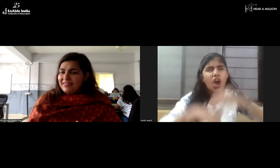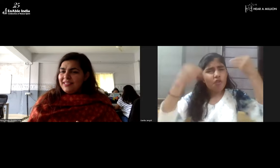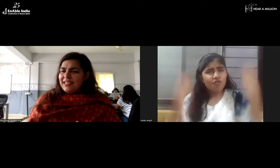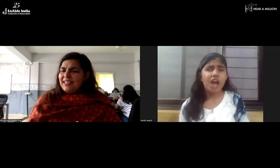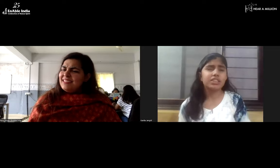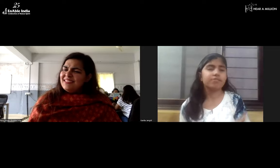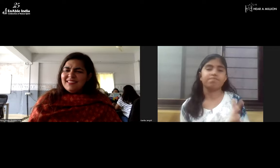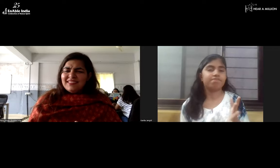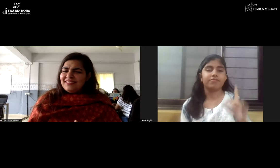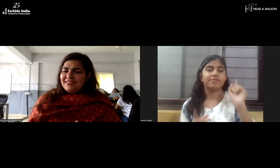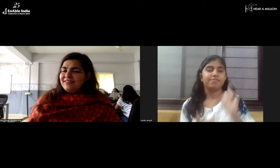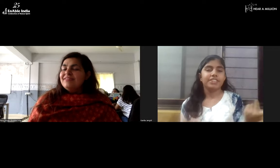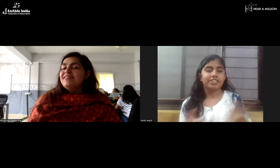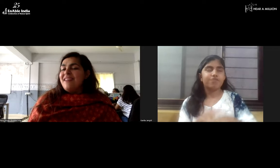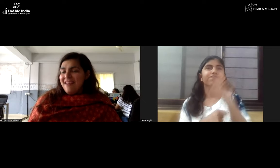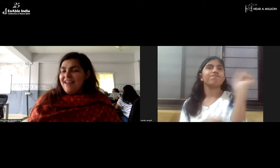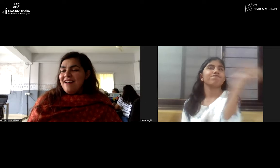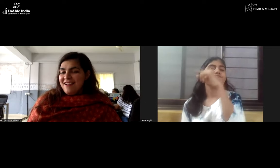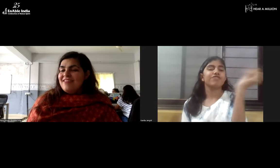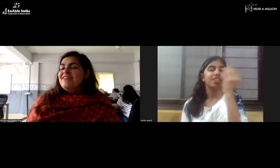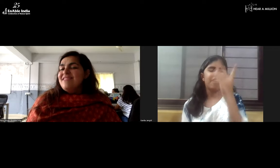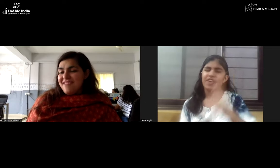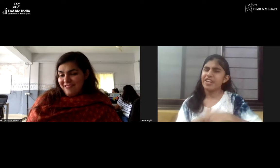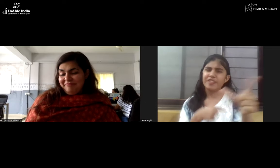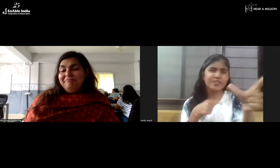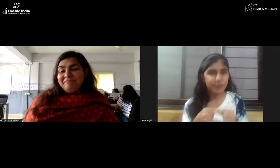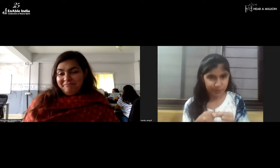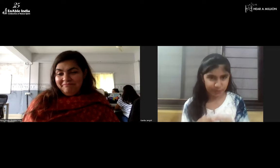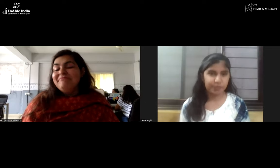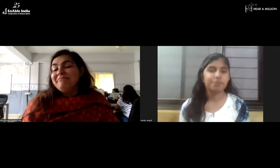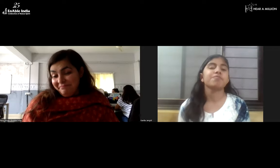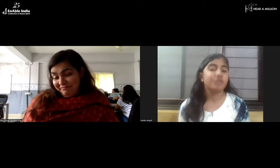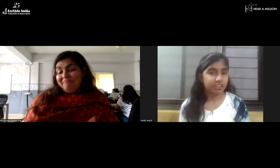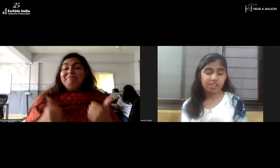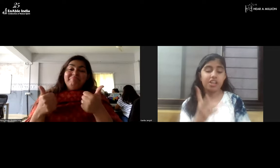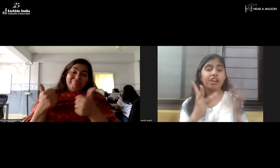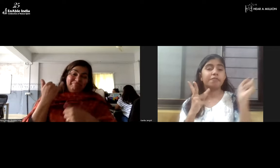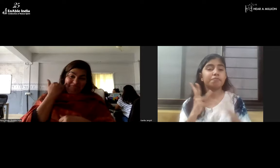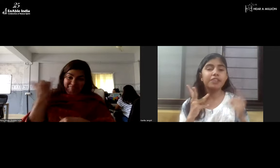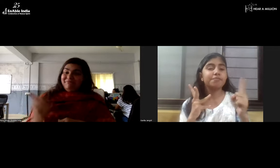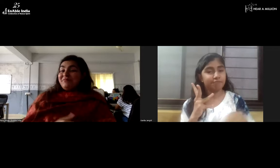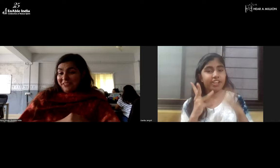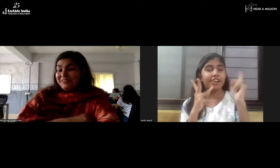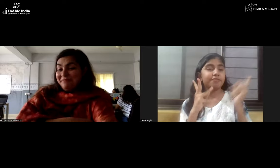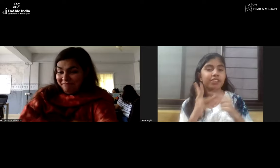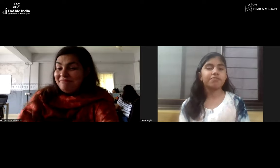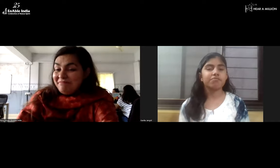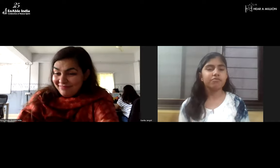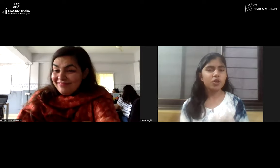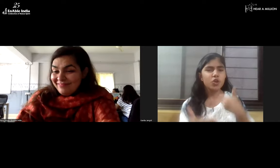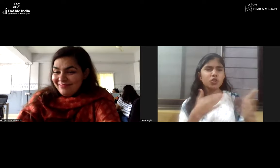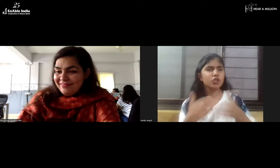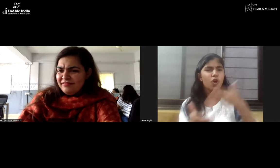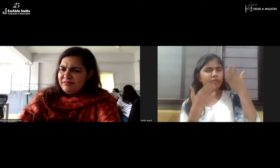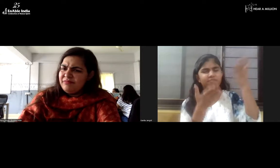so parents who are hearing, who have deaf children, they always force them to get hearing aids or cochlear implants and force them to speak. They must give them